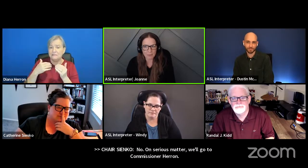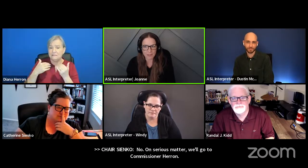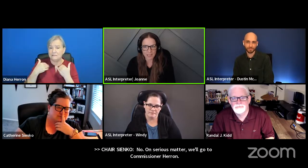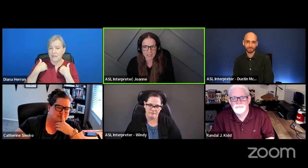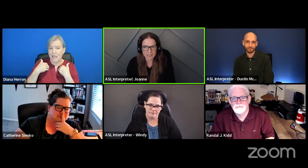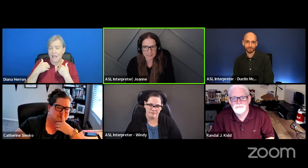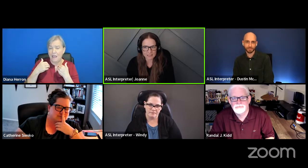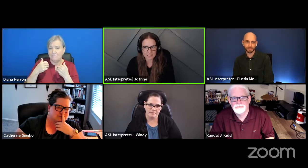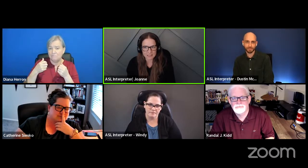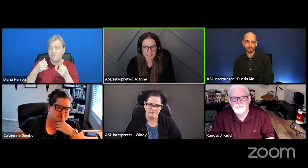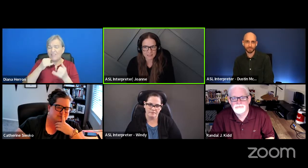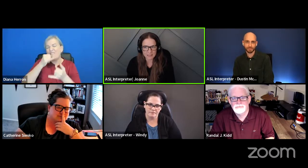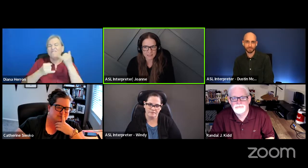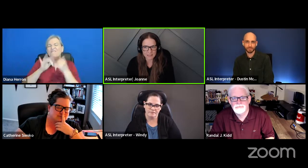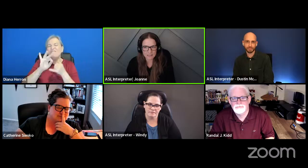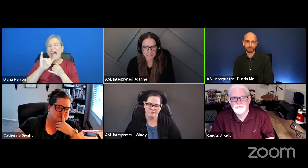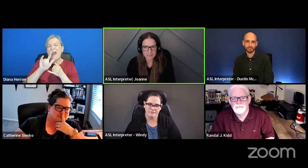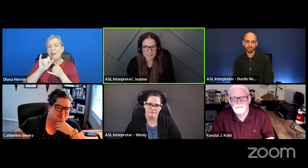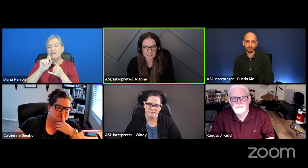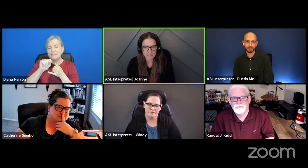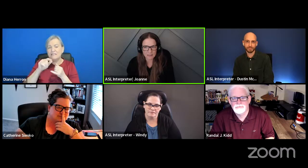interviews, the applicants